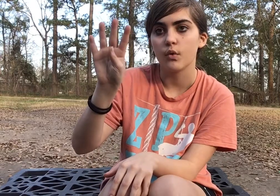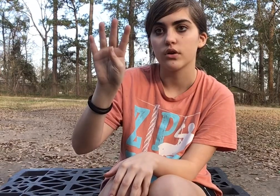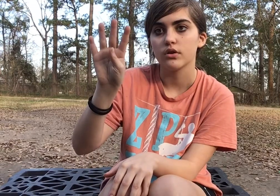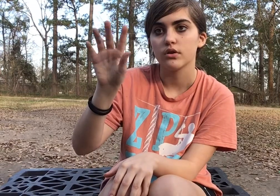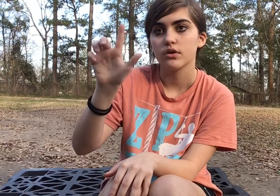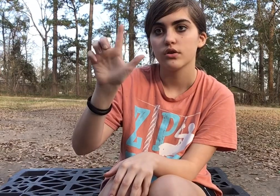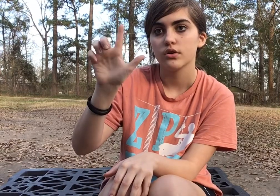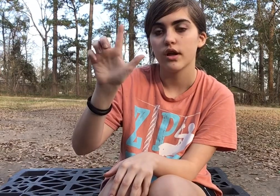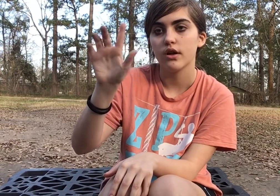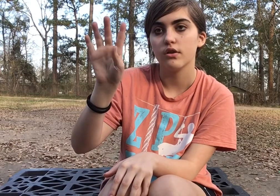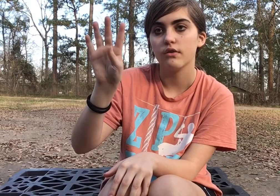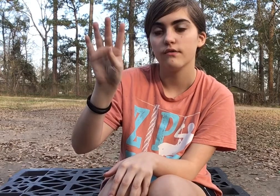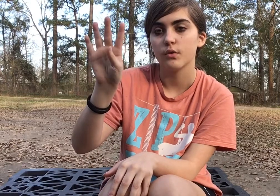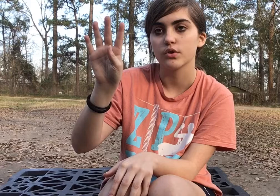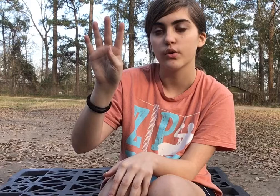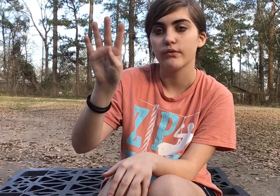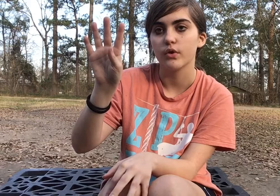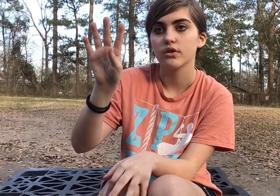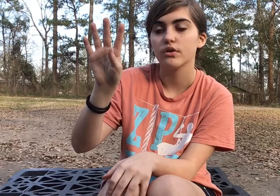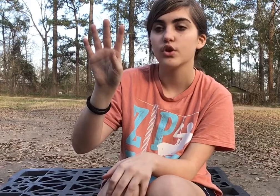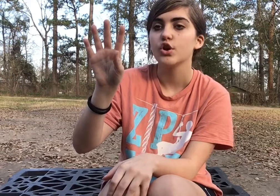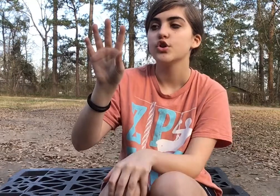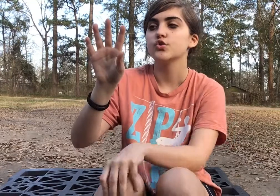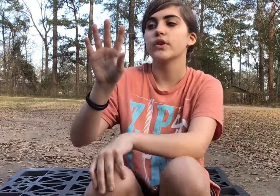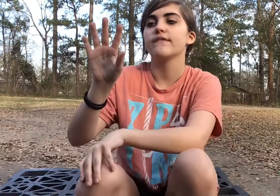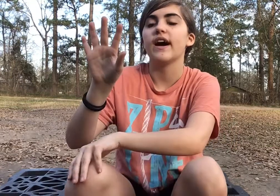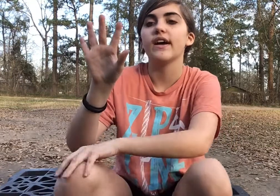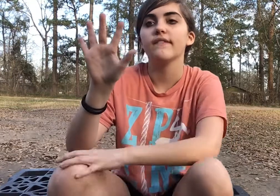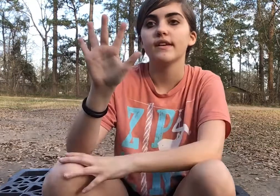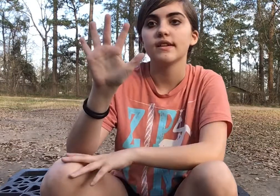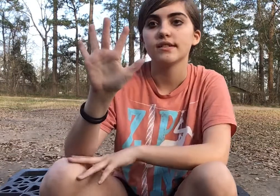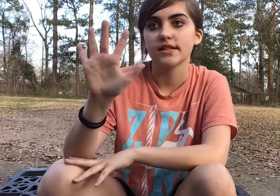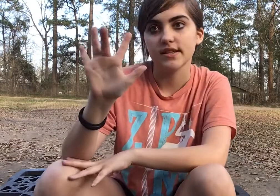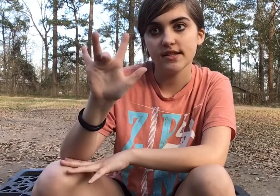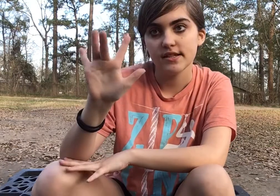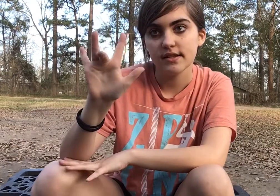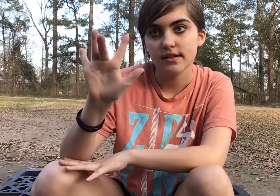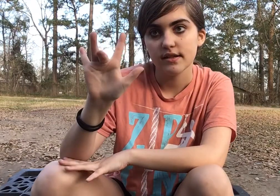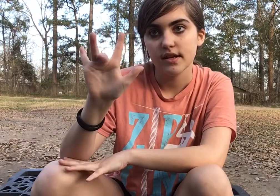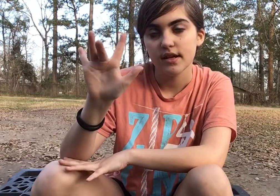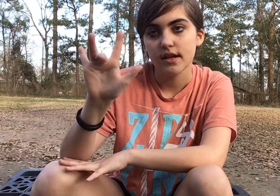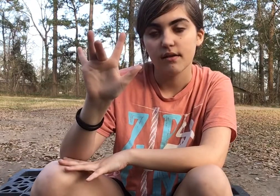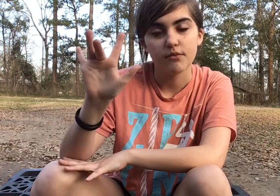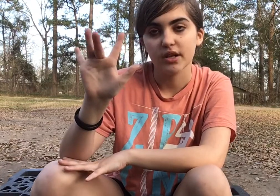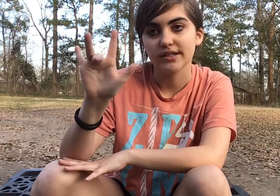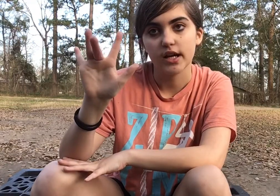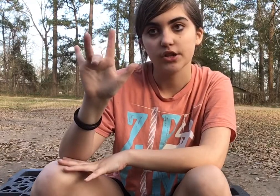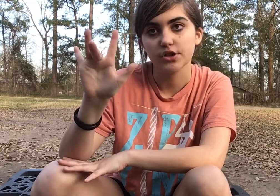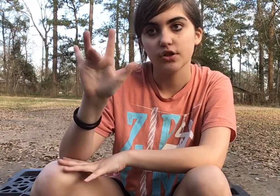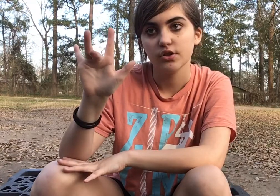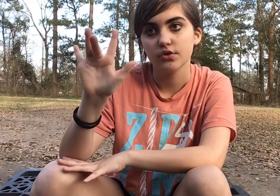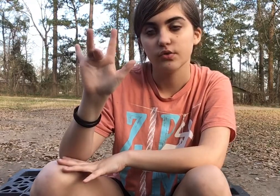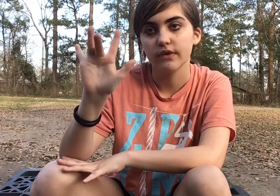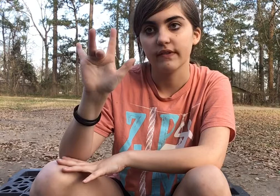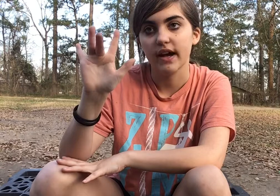24. L4. 24. 25 is this. Not entirely sure.